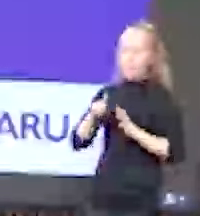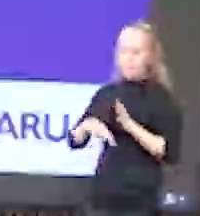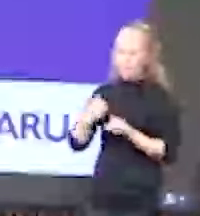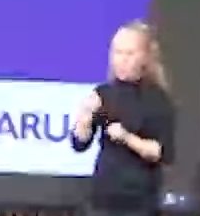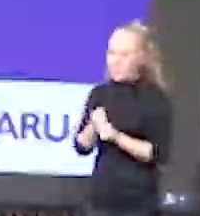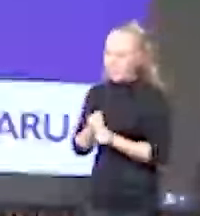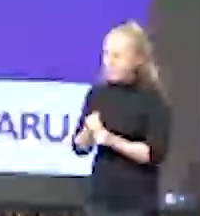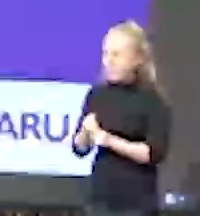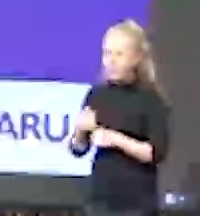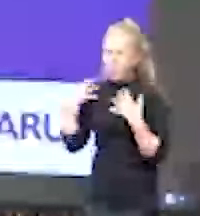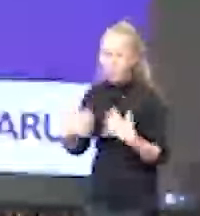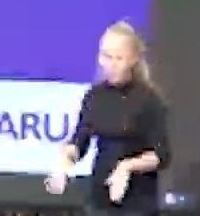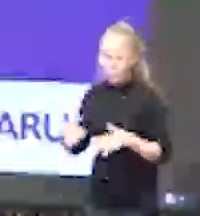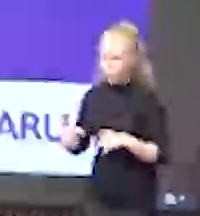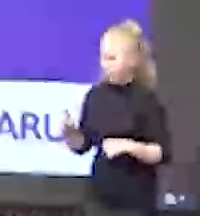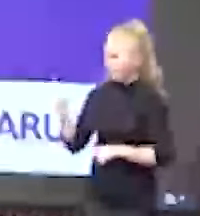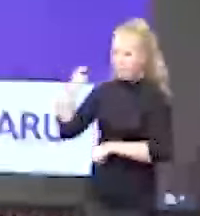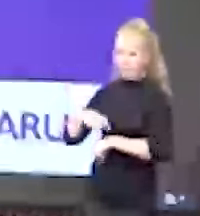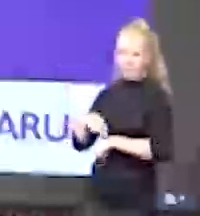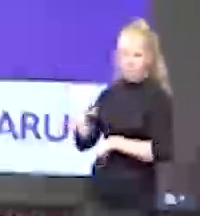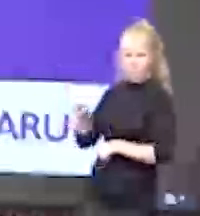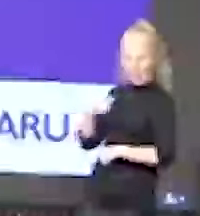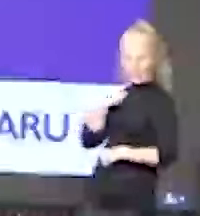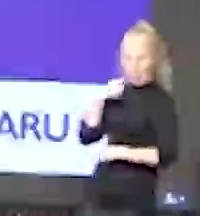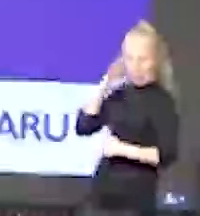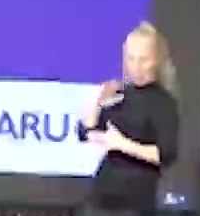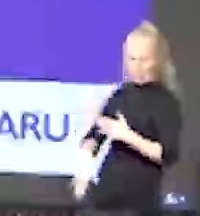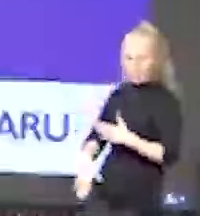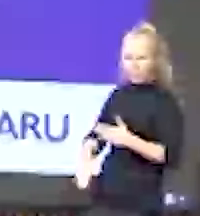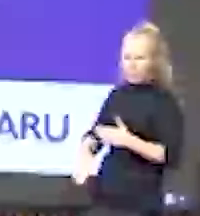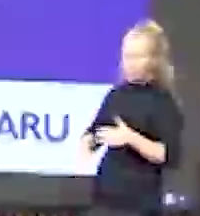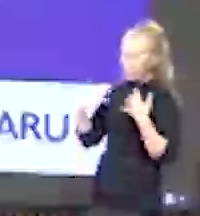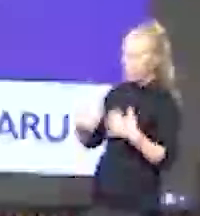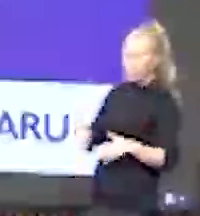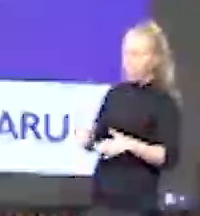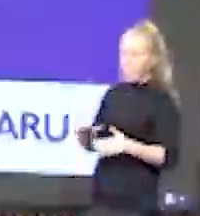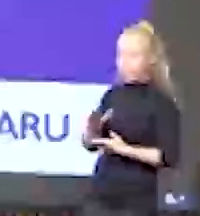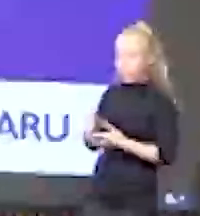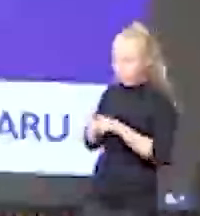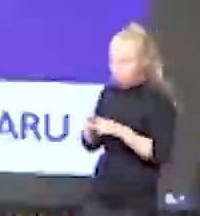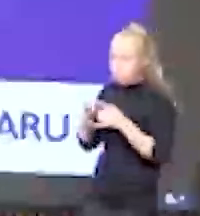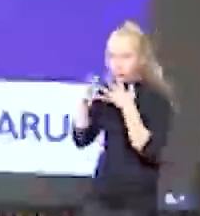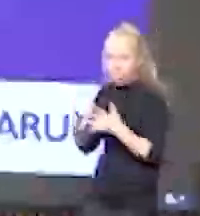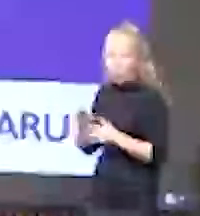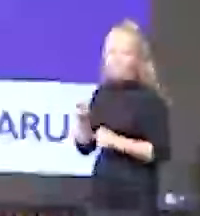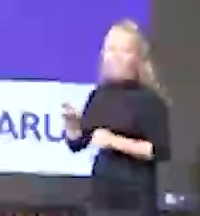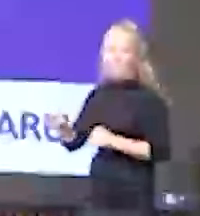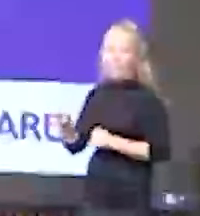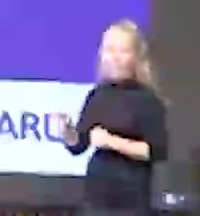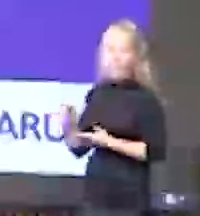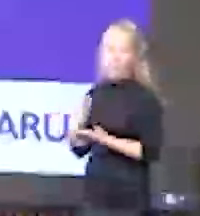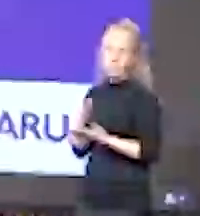briefing pack. It wasn't words on a page. It was authentic communication from people in their community. It made a big